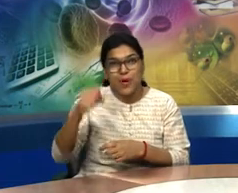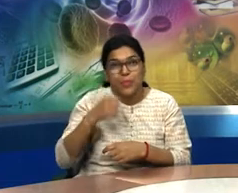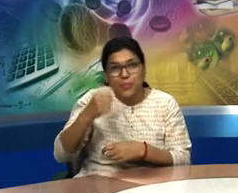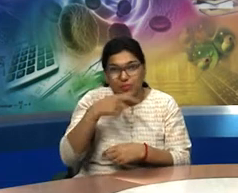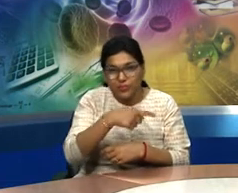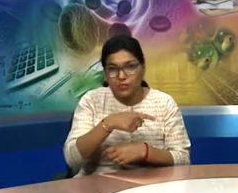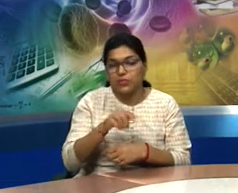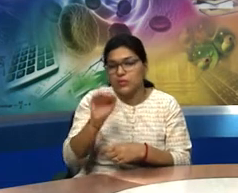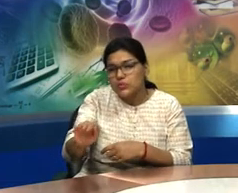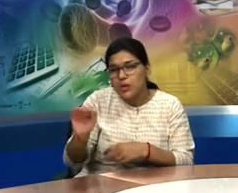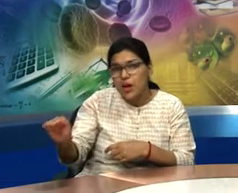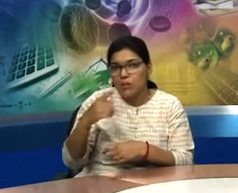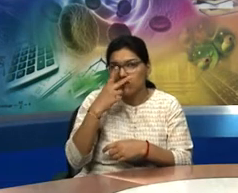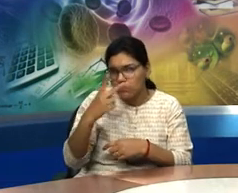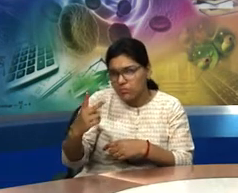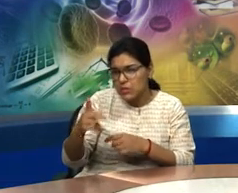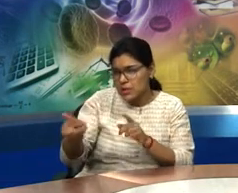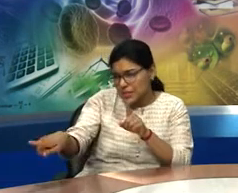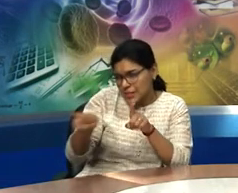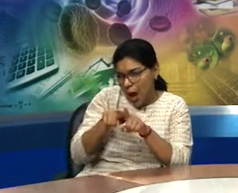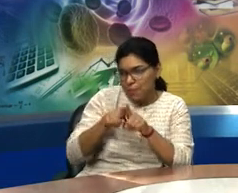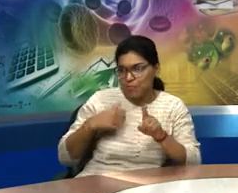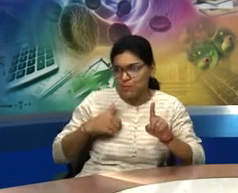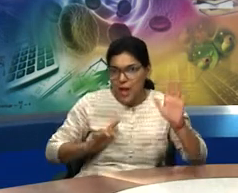Let us now see few questions.